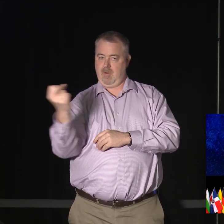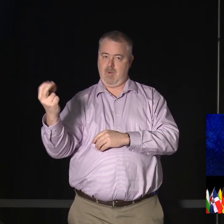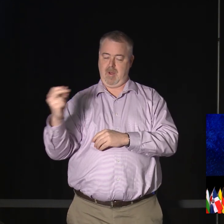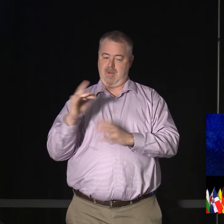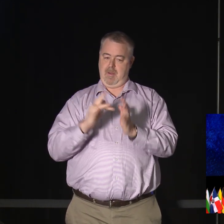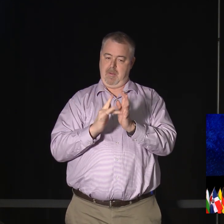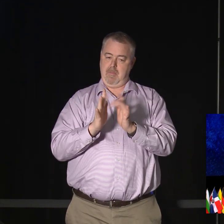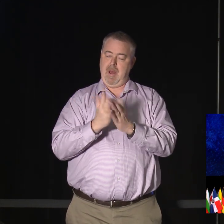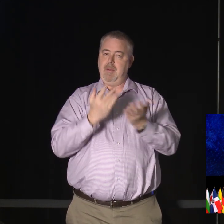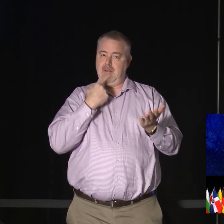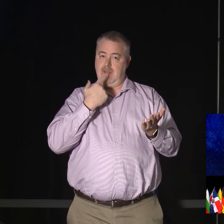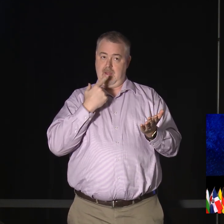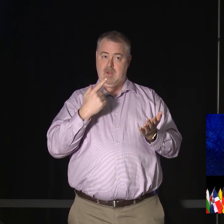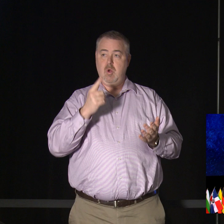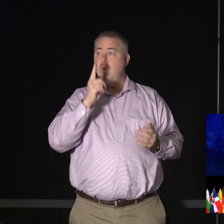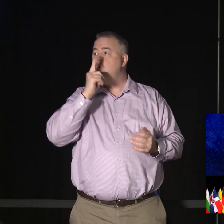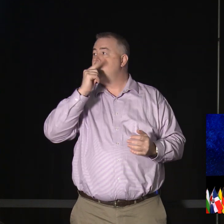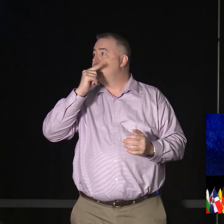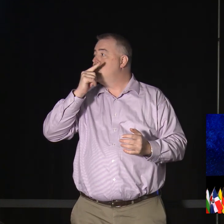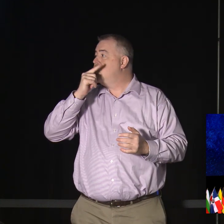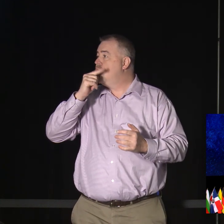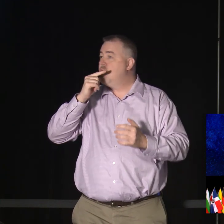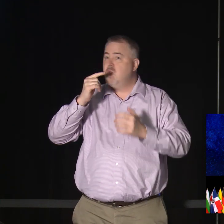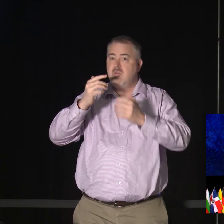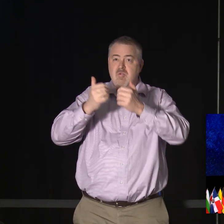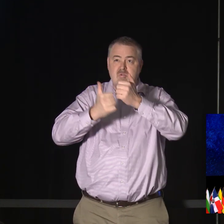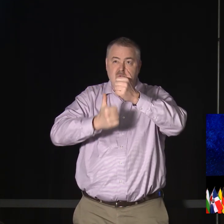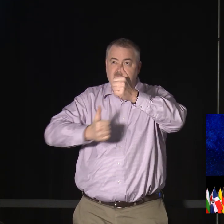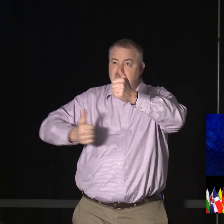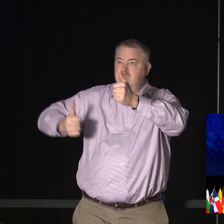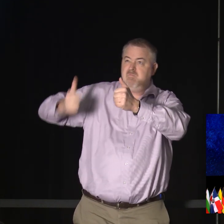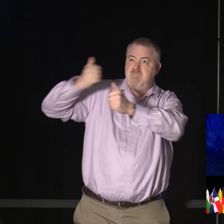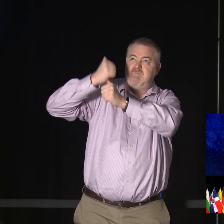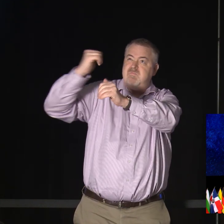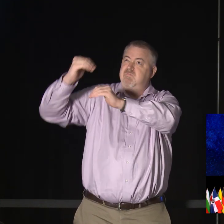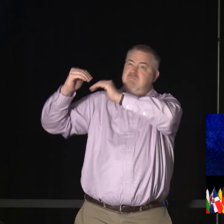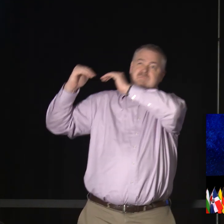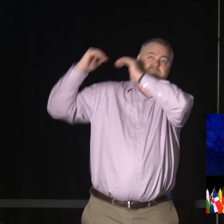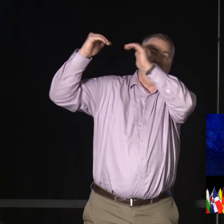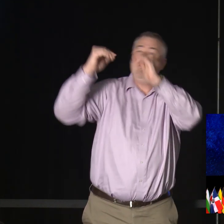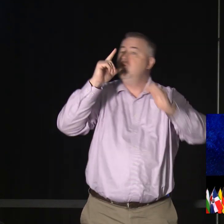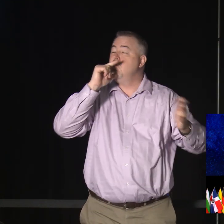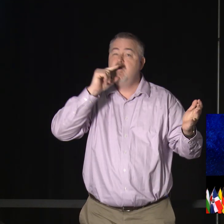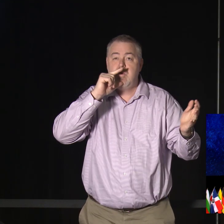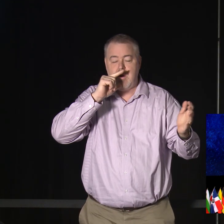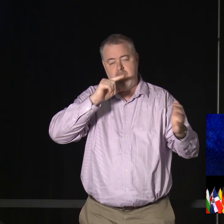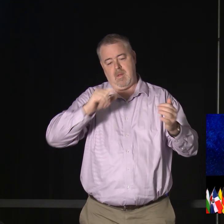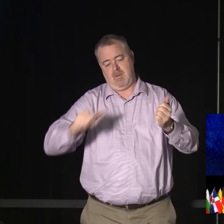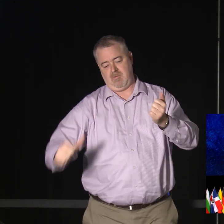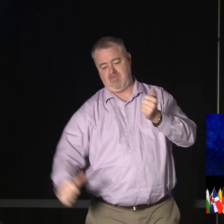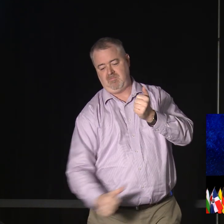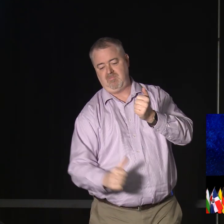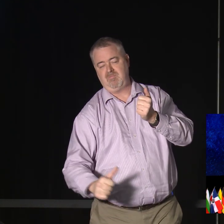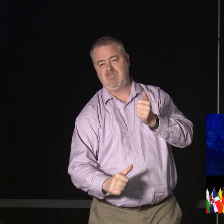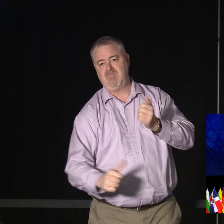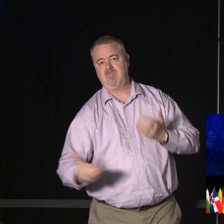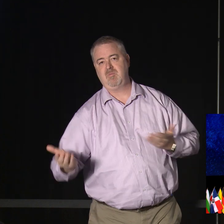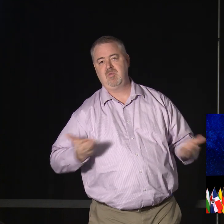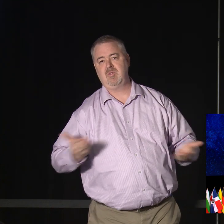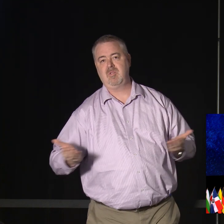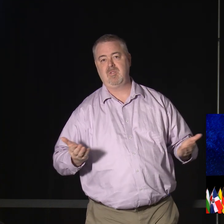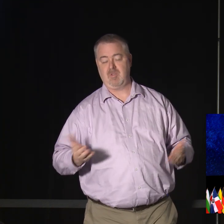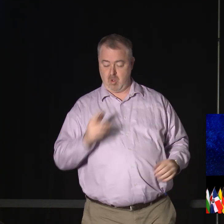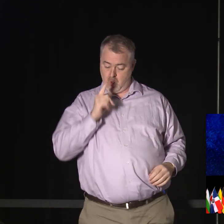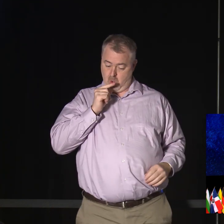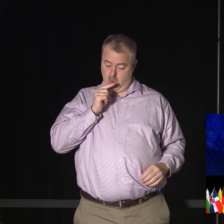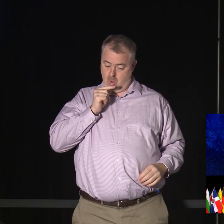he that is greatest among you shall be your servant, And whosoever shall exalt himself